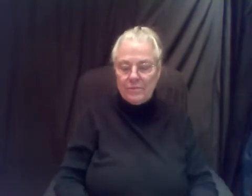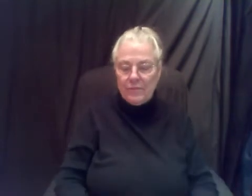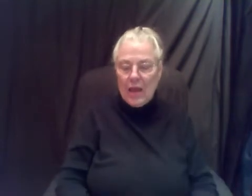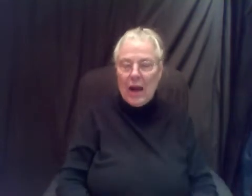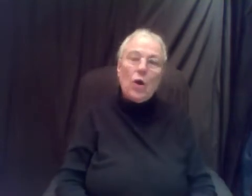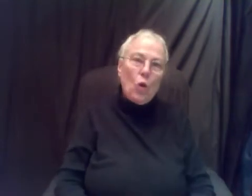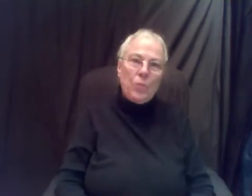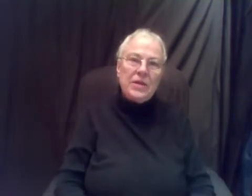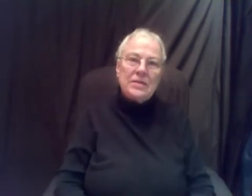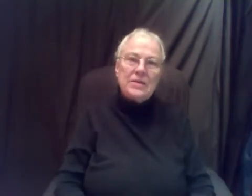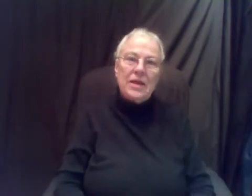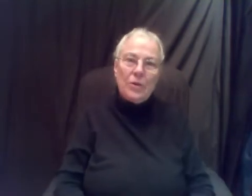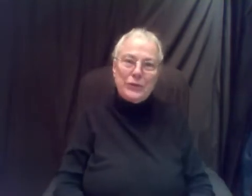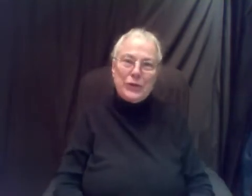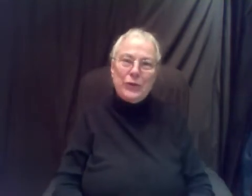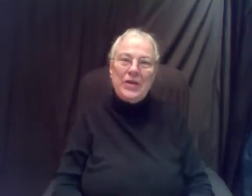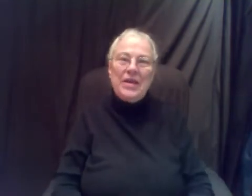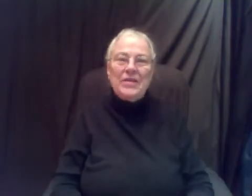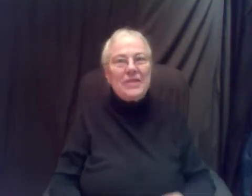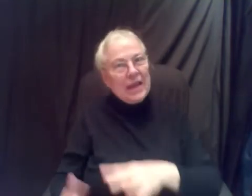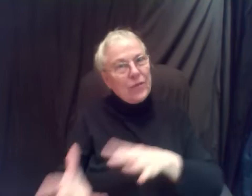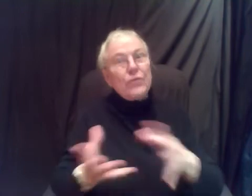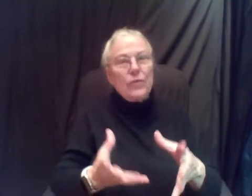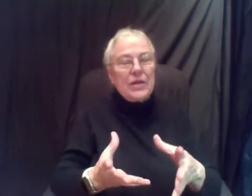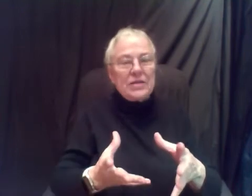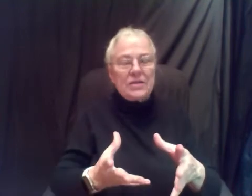I hope this helps you to get through this song.